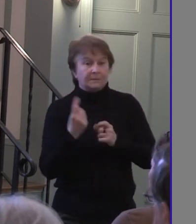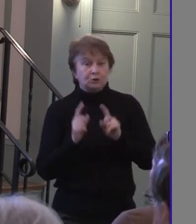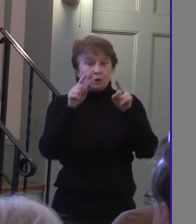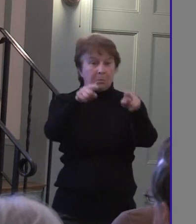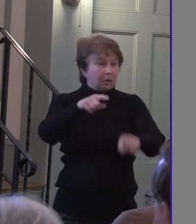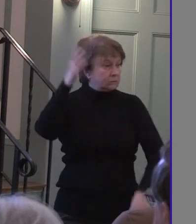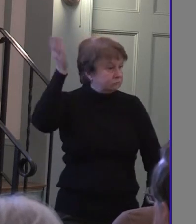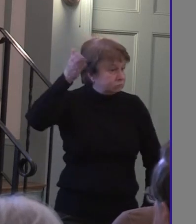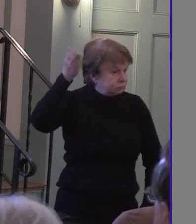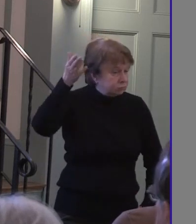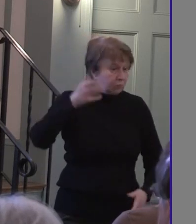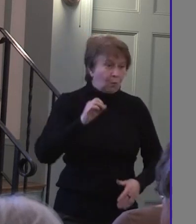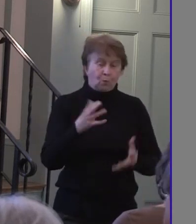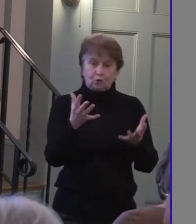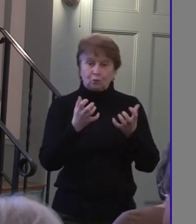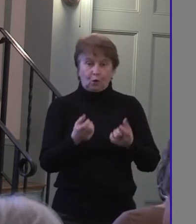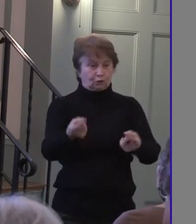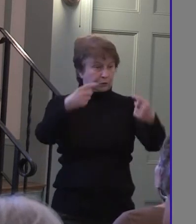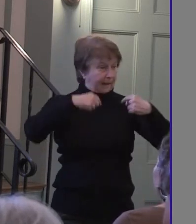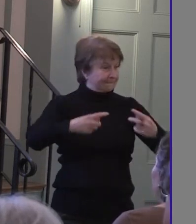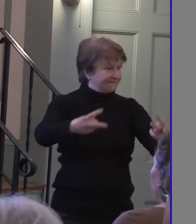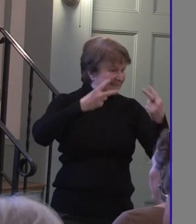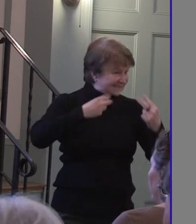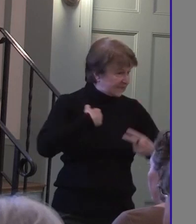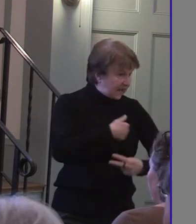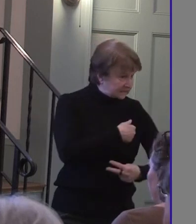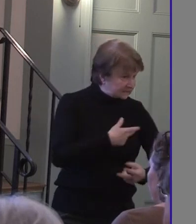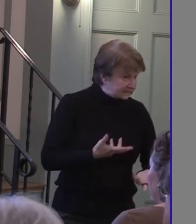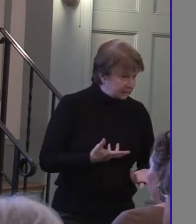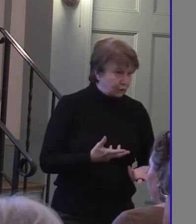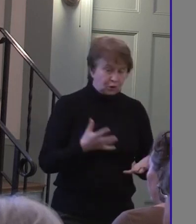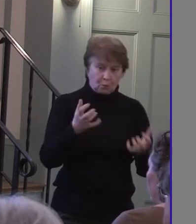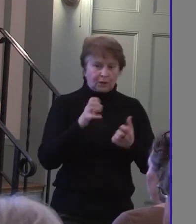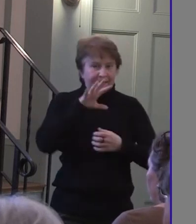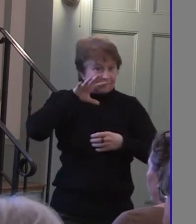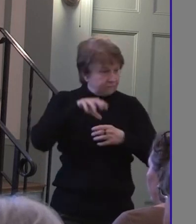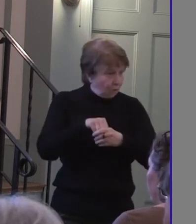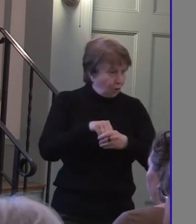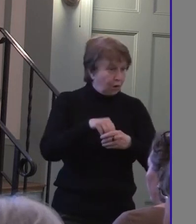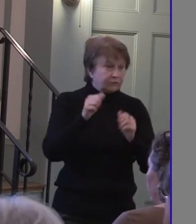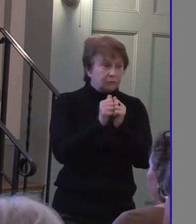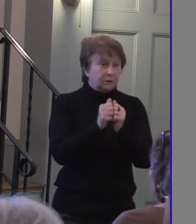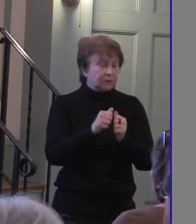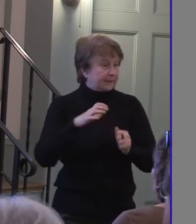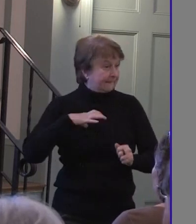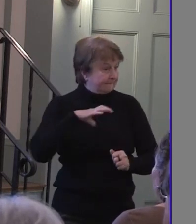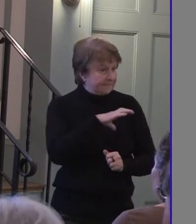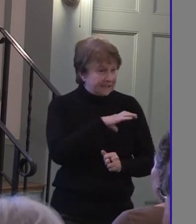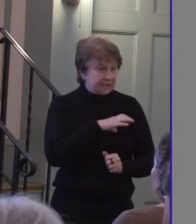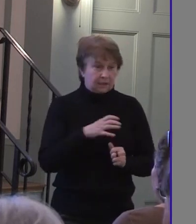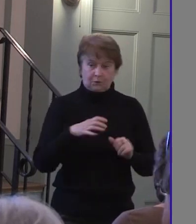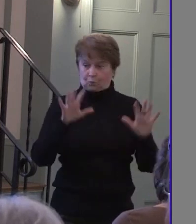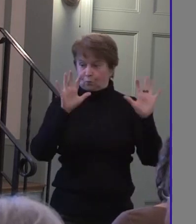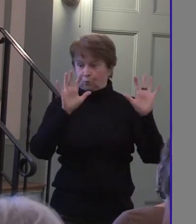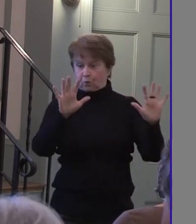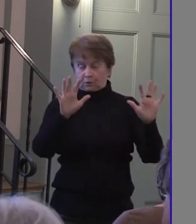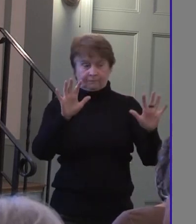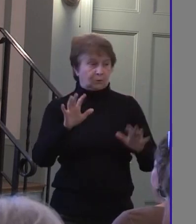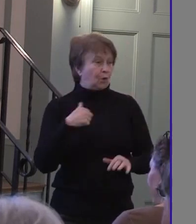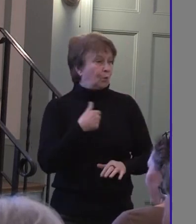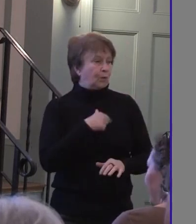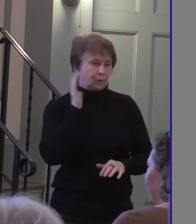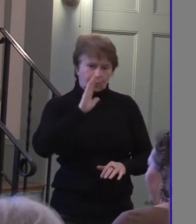give a presentation, or you want to come visit us, want to get involved in a committee, wonderful.